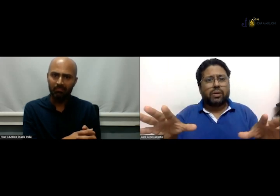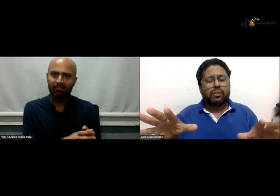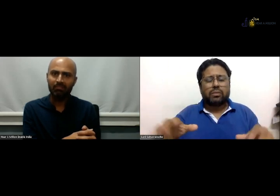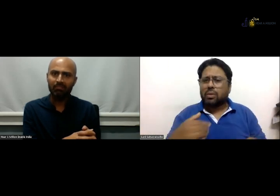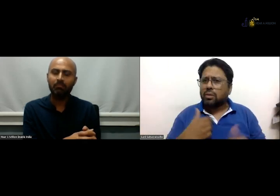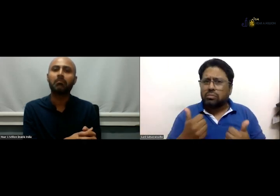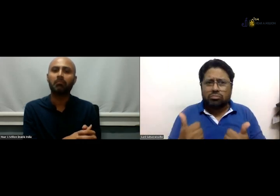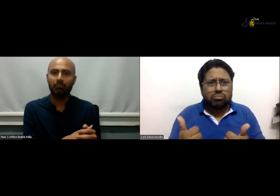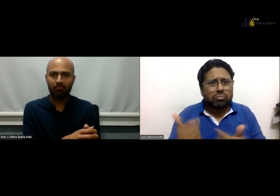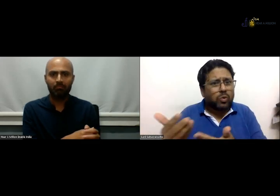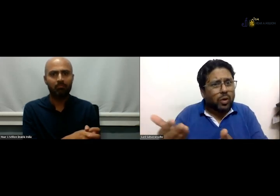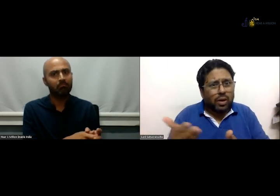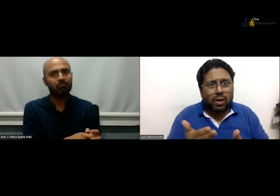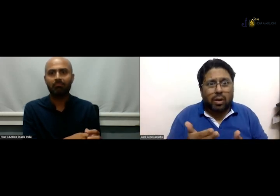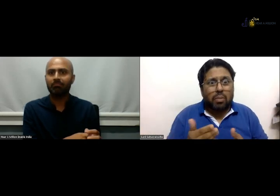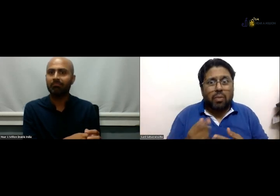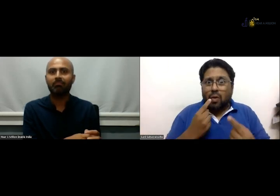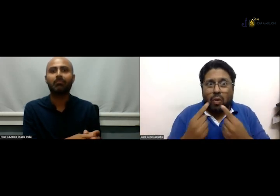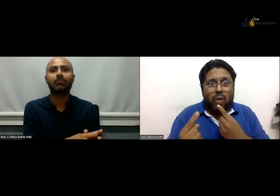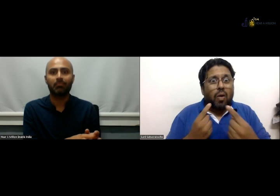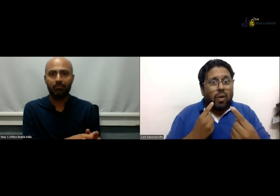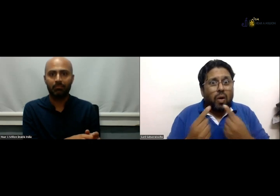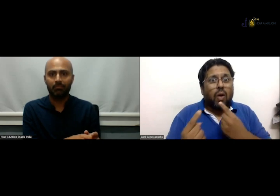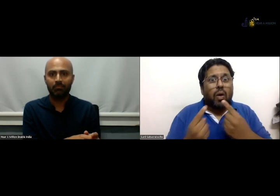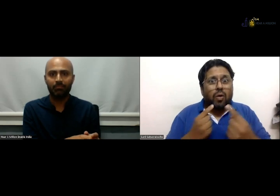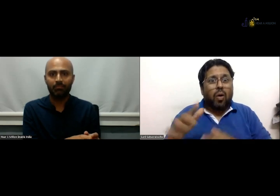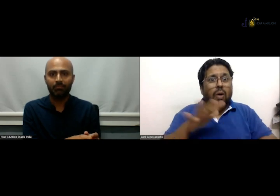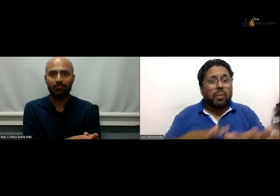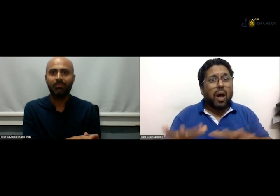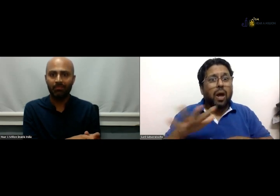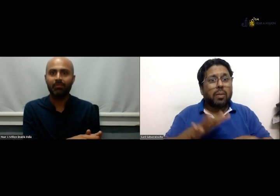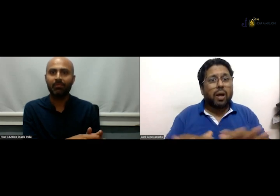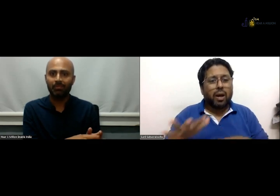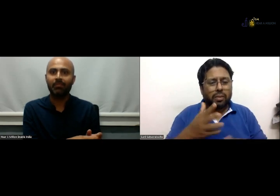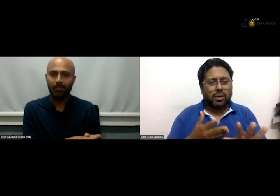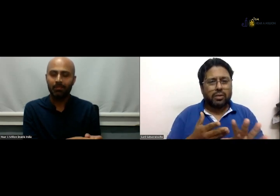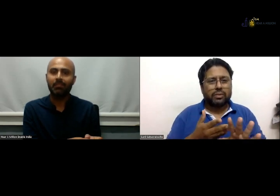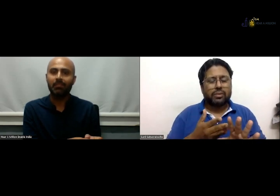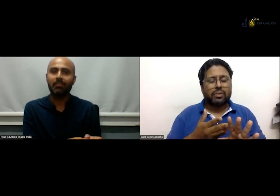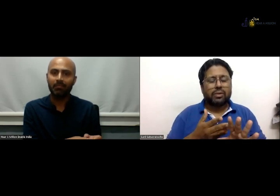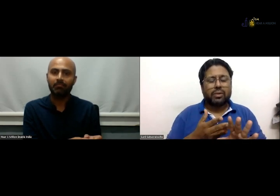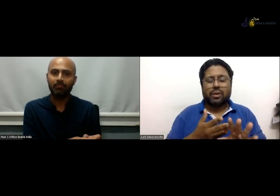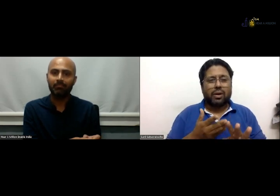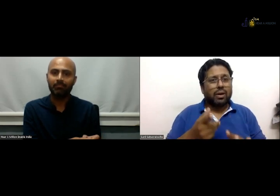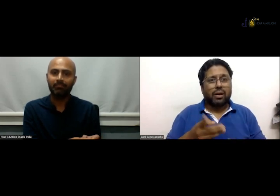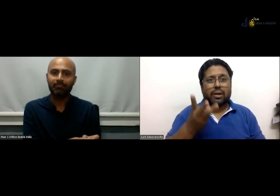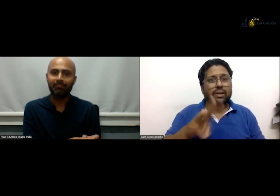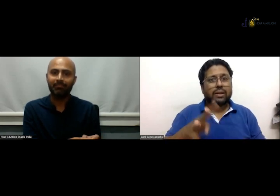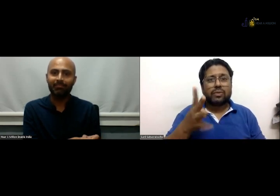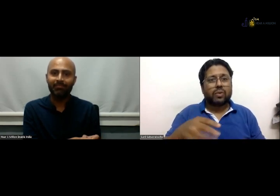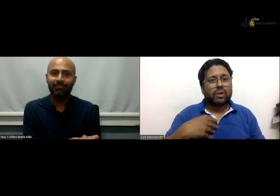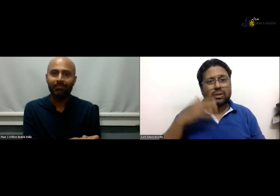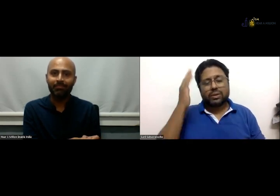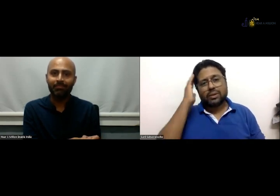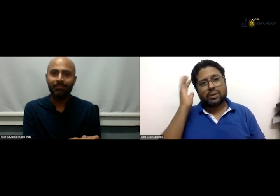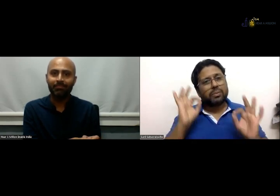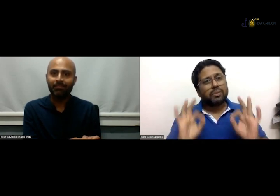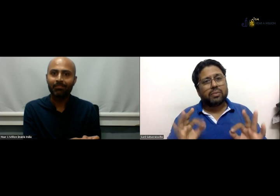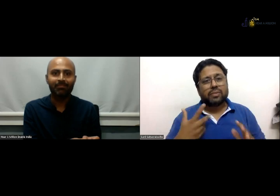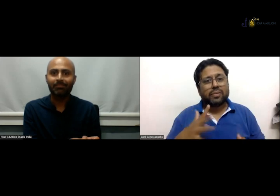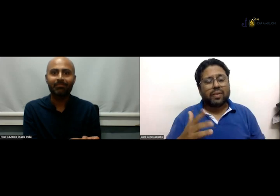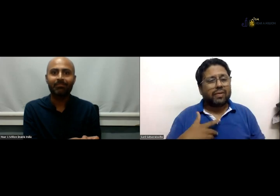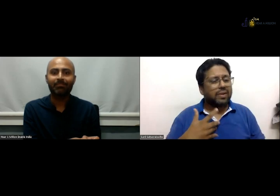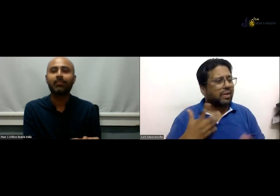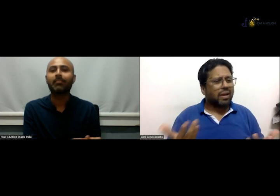will support you. And we have to spread this information to all of them, you know, so that people know about it. And we were planning so